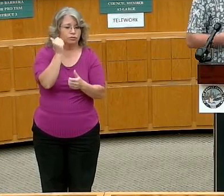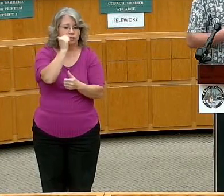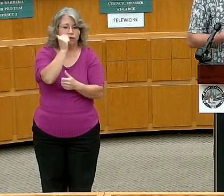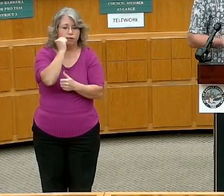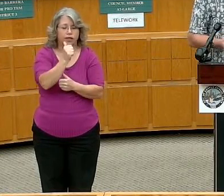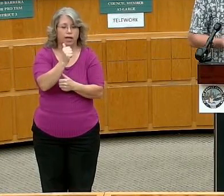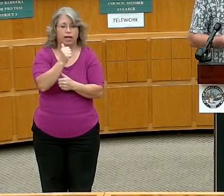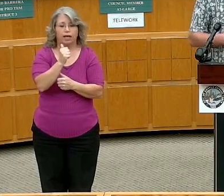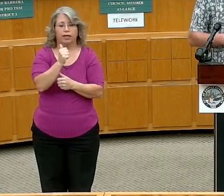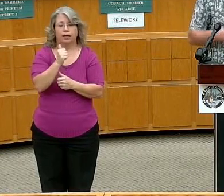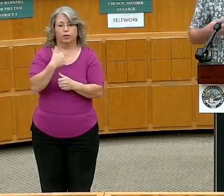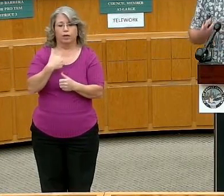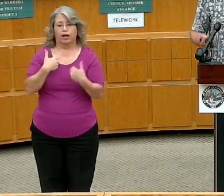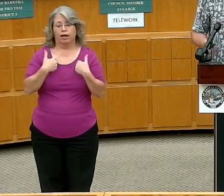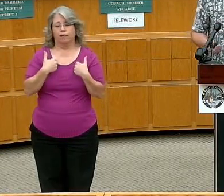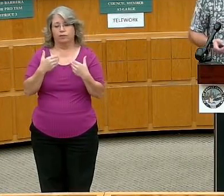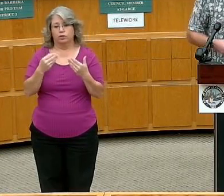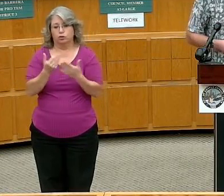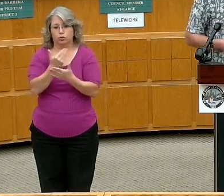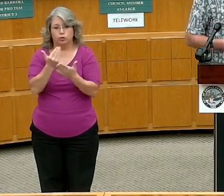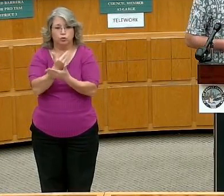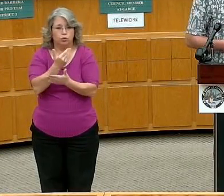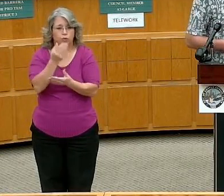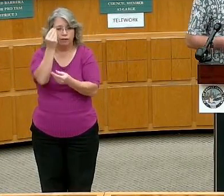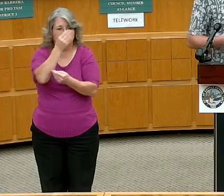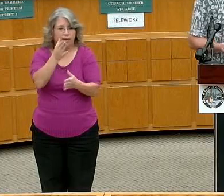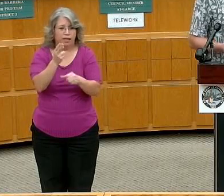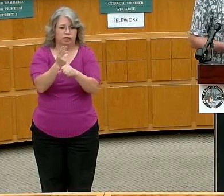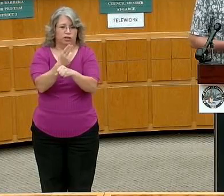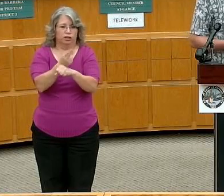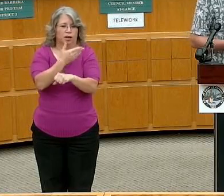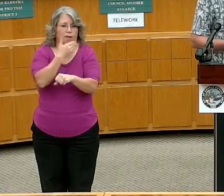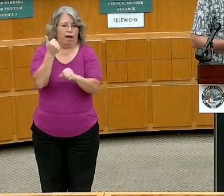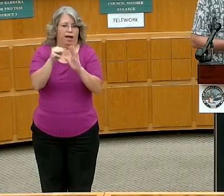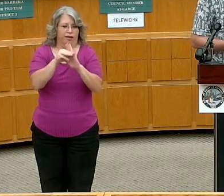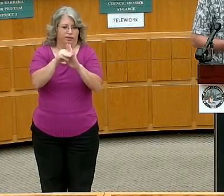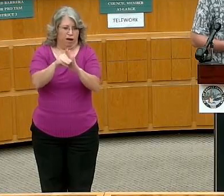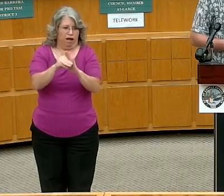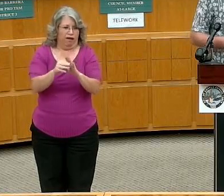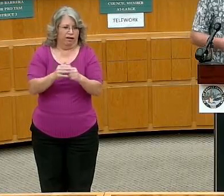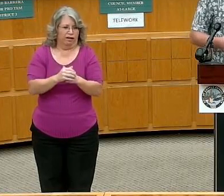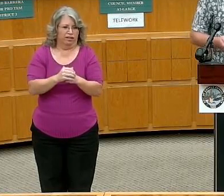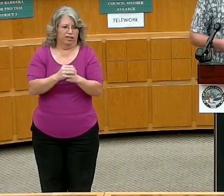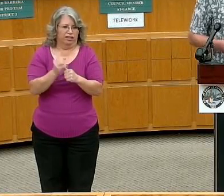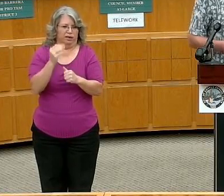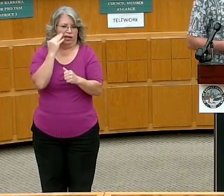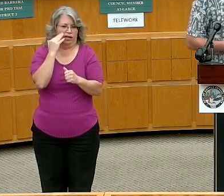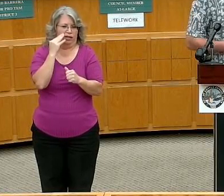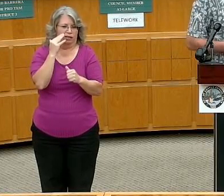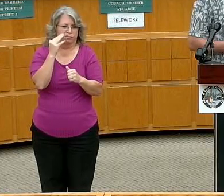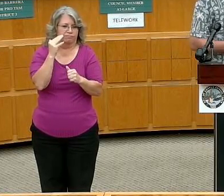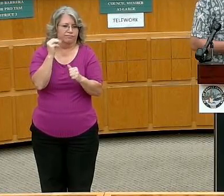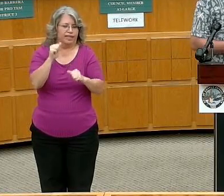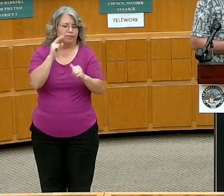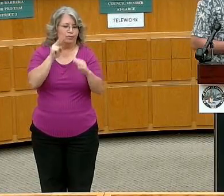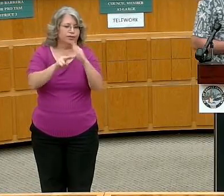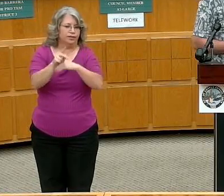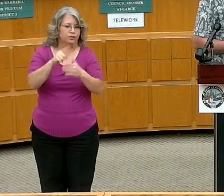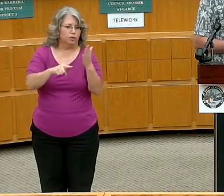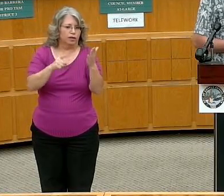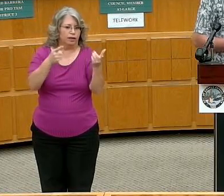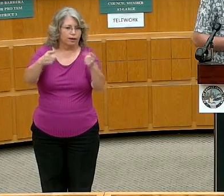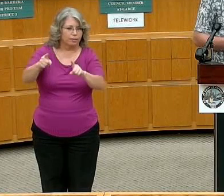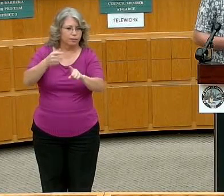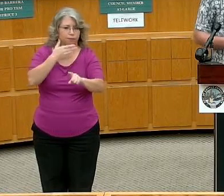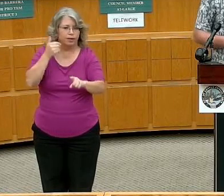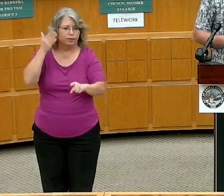better parameterize the models to know what's happening or know what's going to happen a little bit better in the future. And